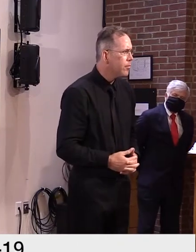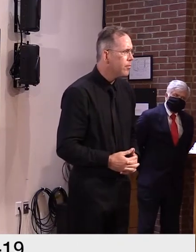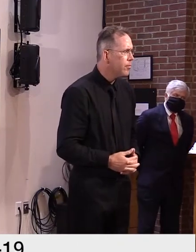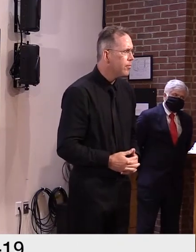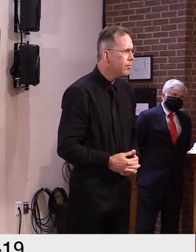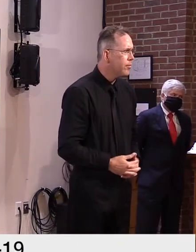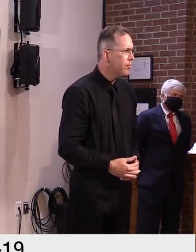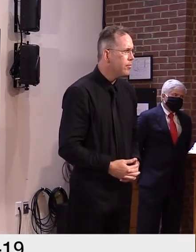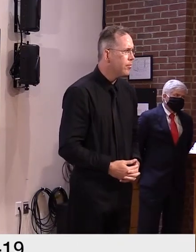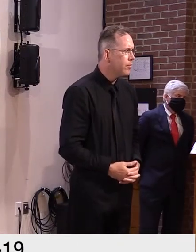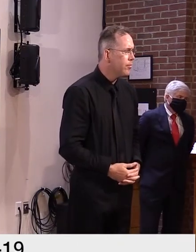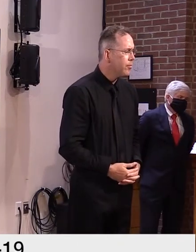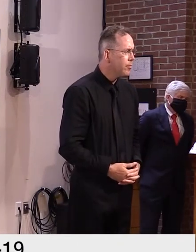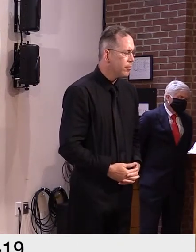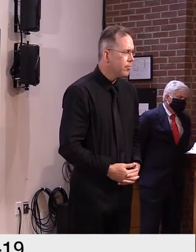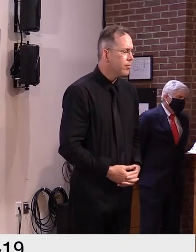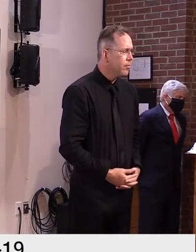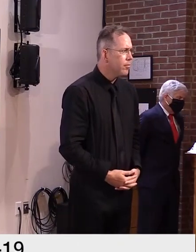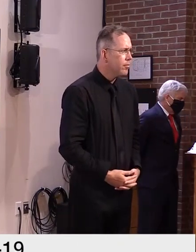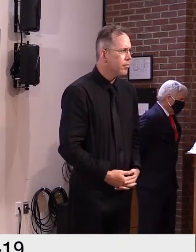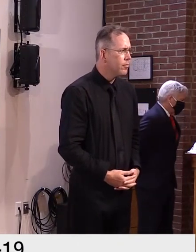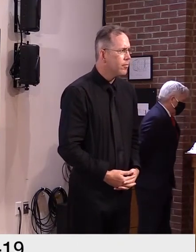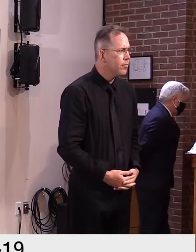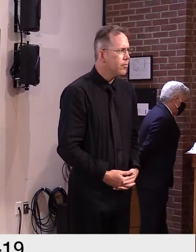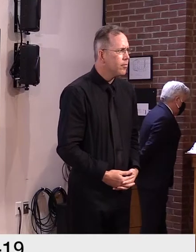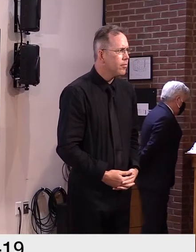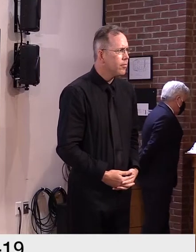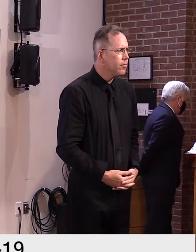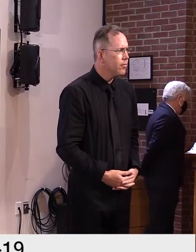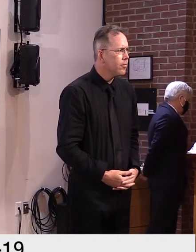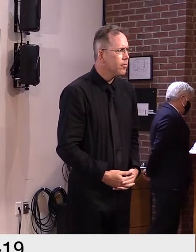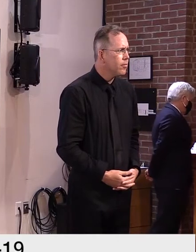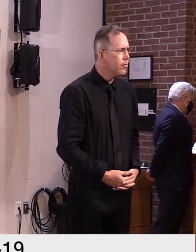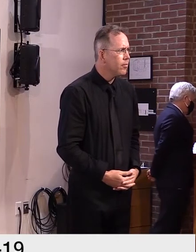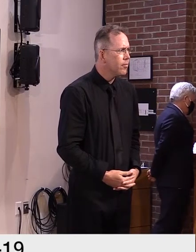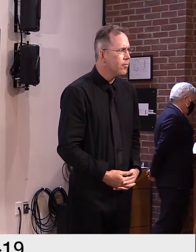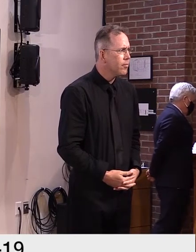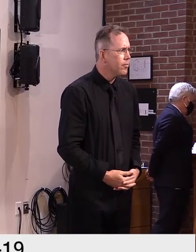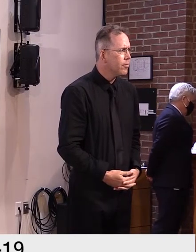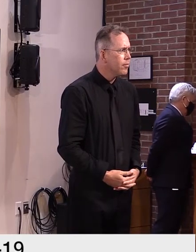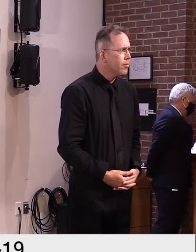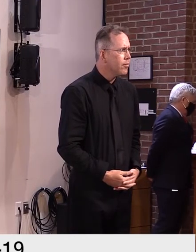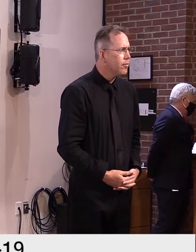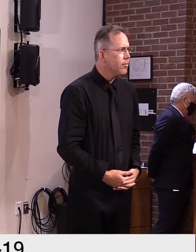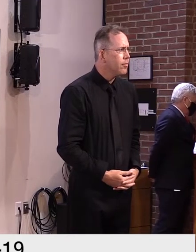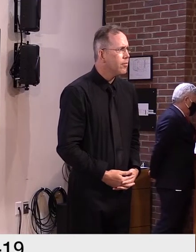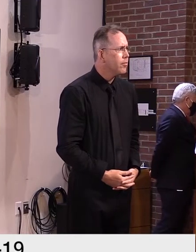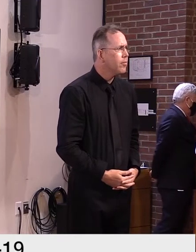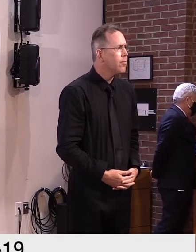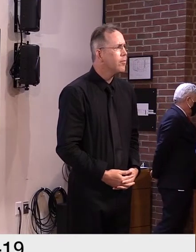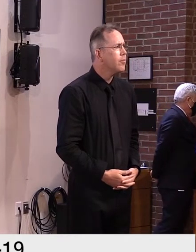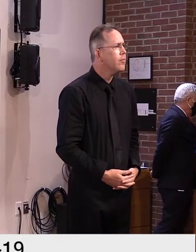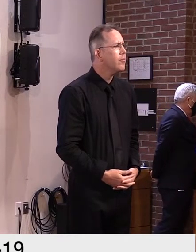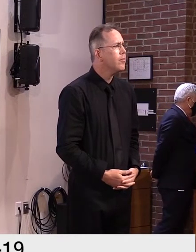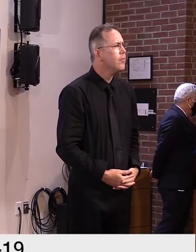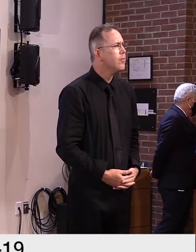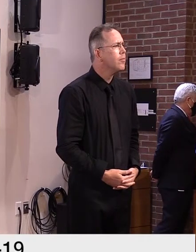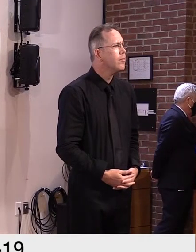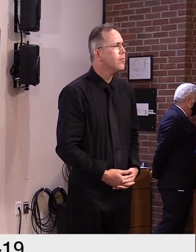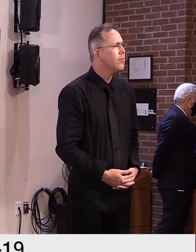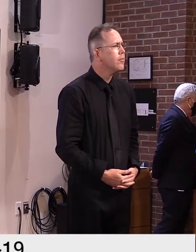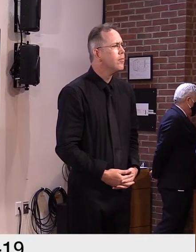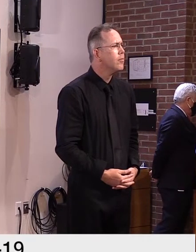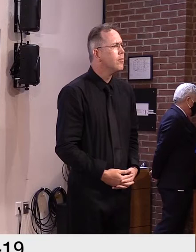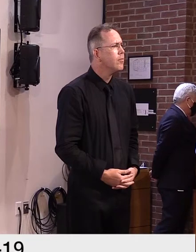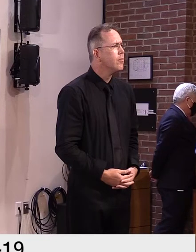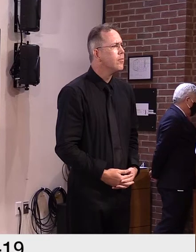you. Okay, great. What do you think Vermonters should do to prevent threats